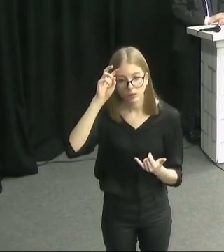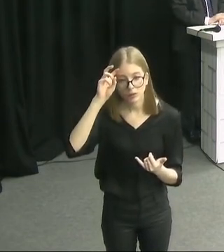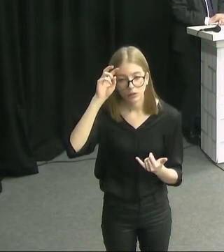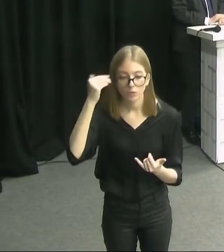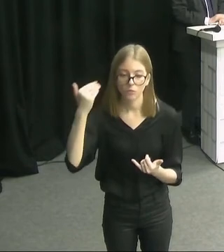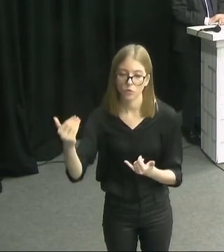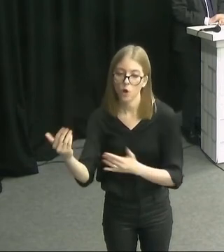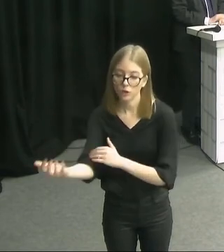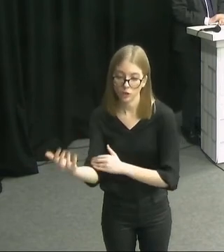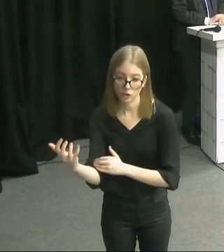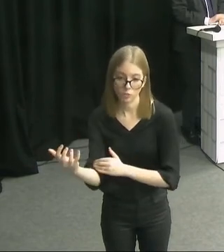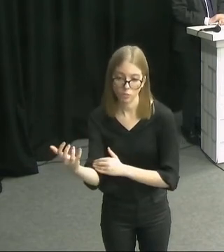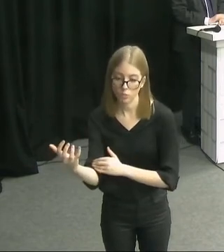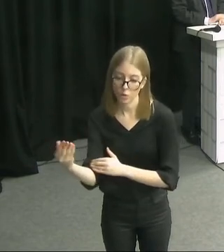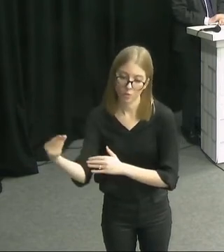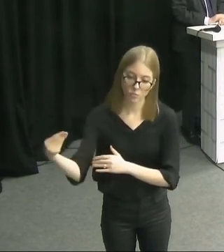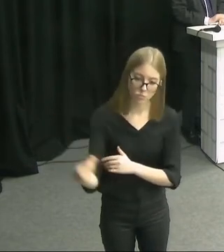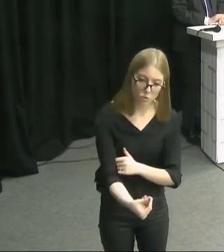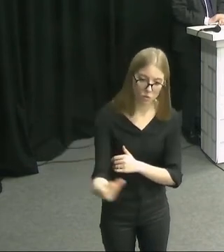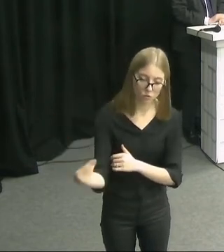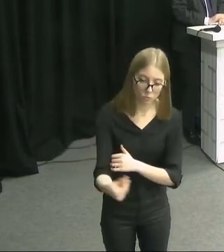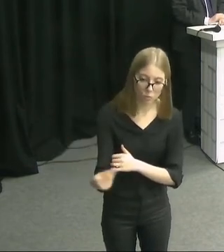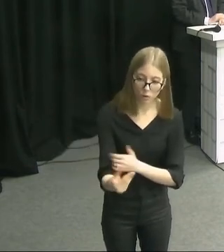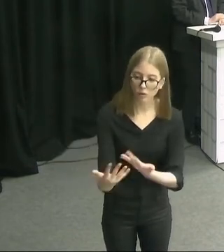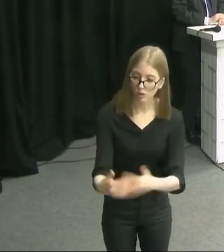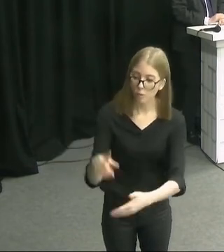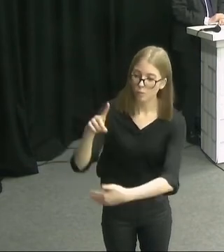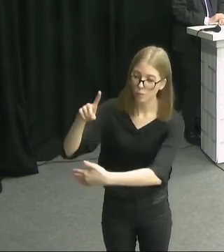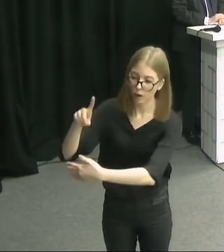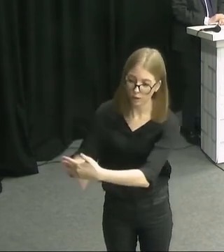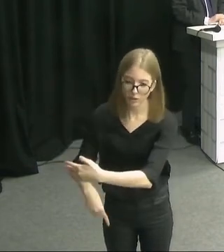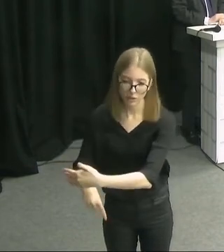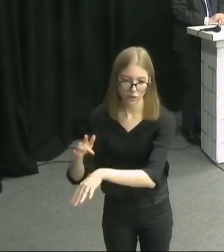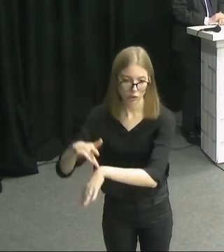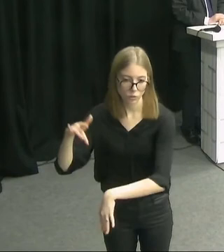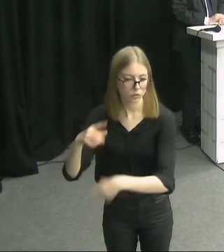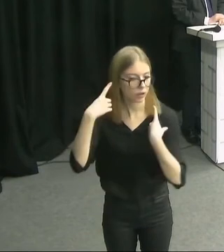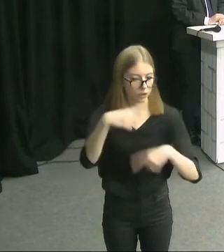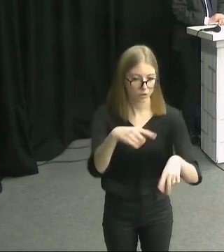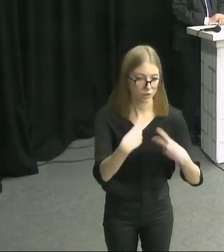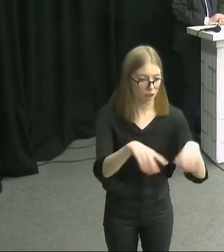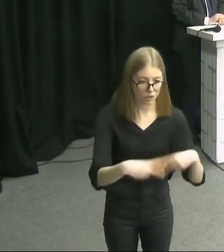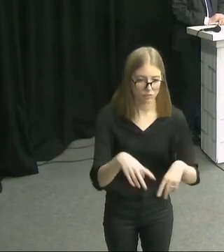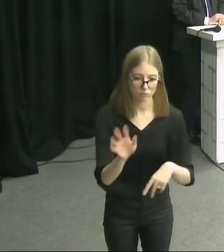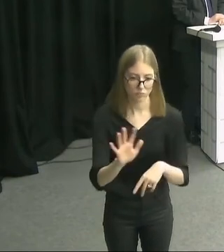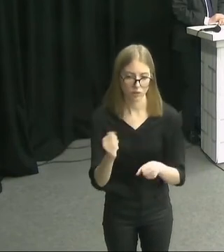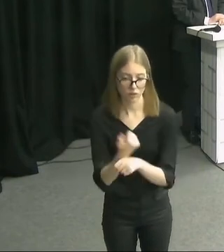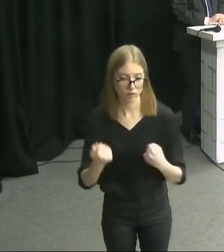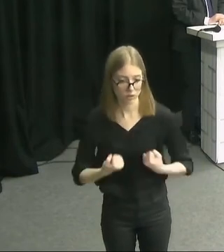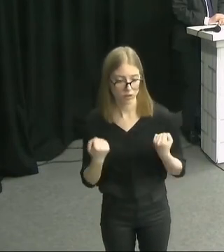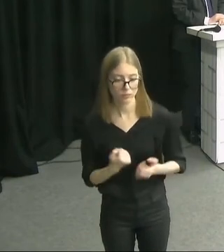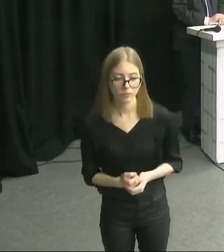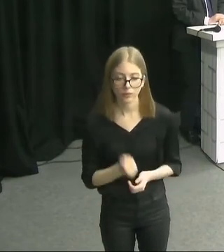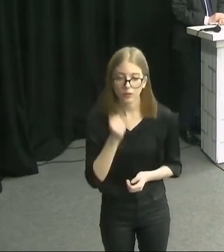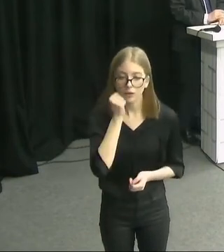We shouldn't rely too much on the state subsidies. We also try to